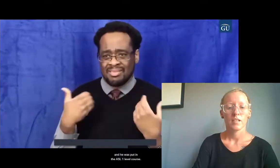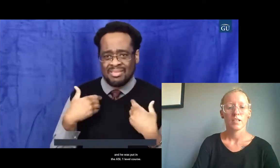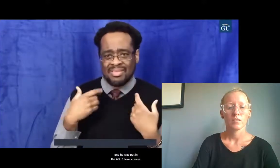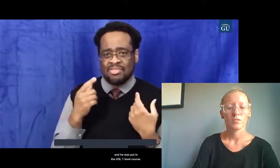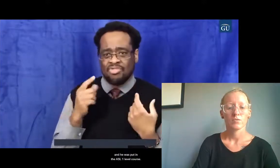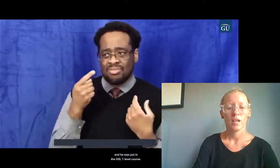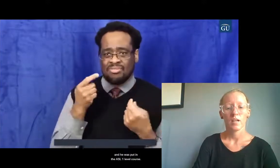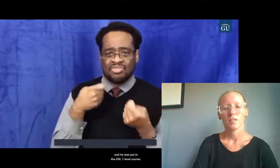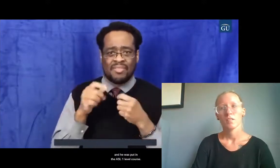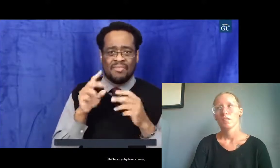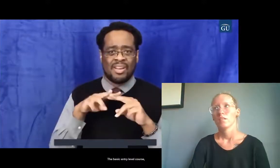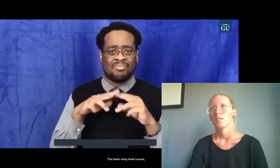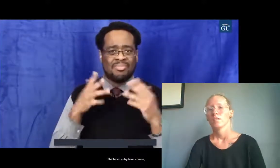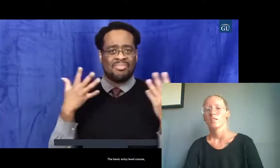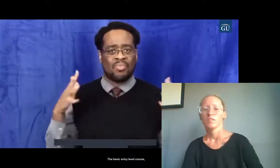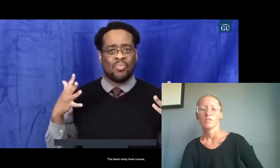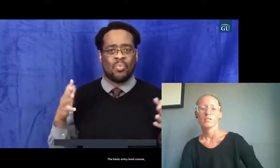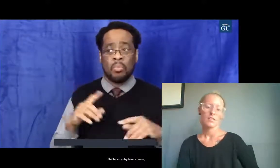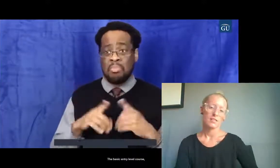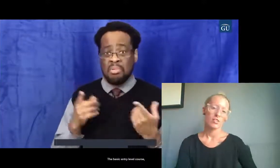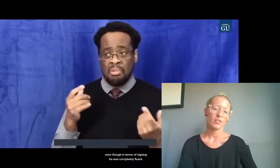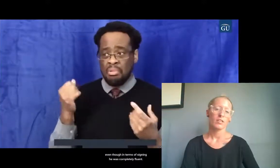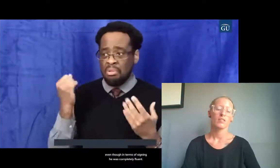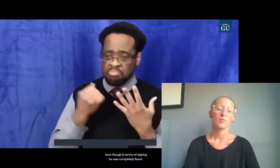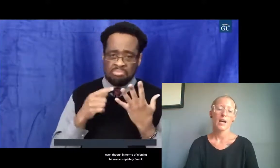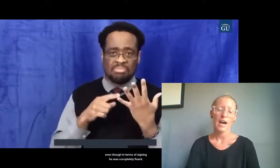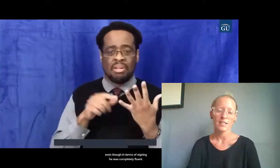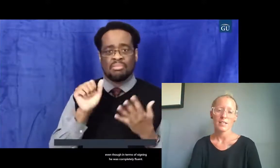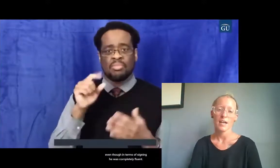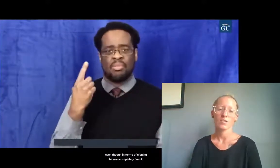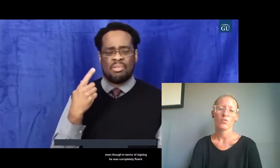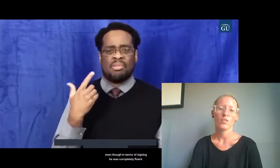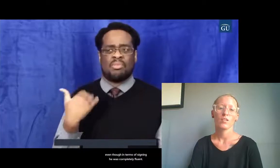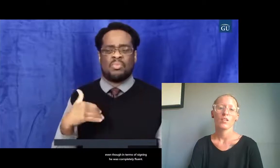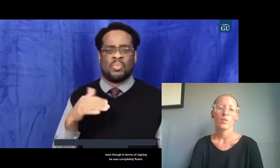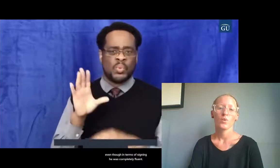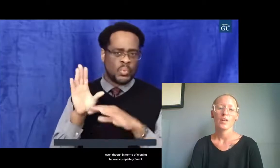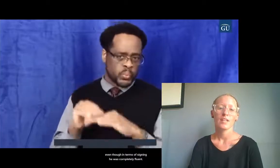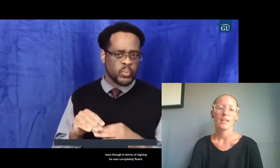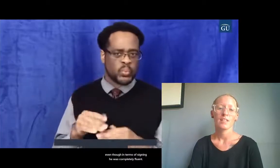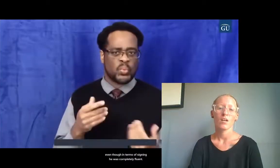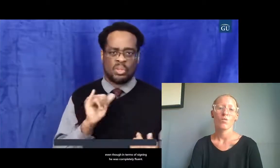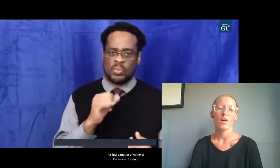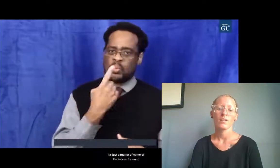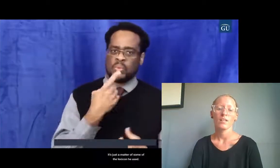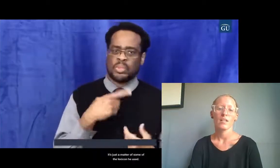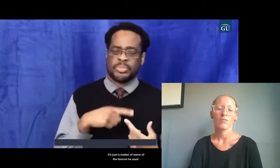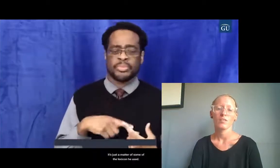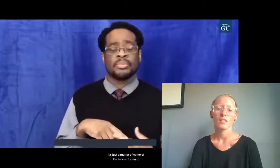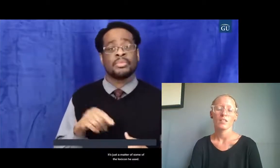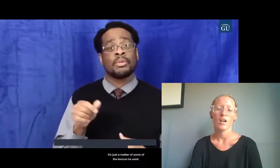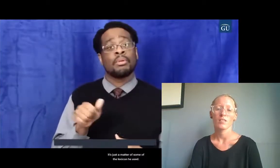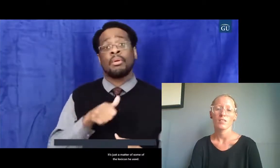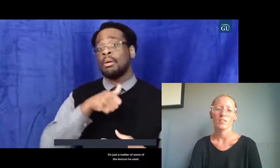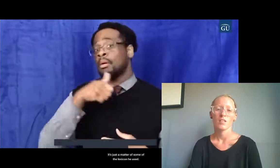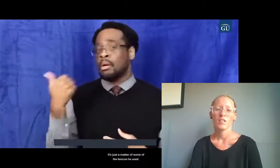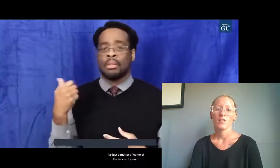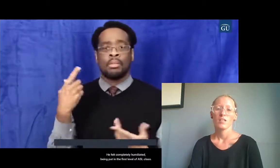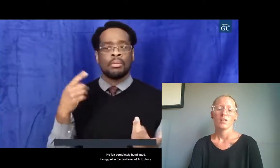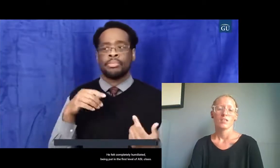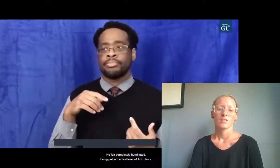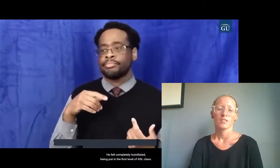And many do not necessarily pass that, so they're put in ASL 1, and that really